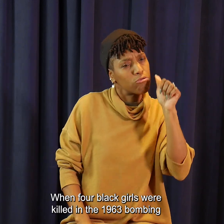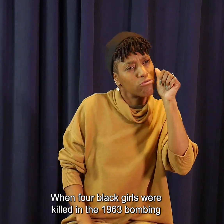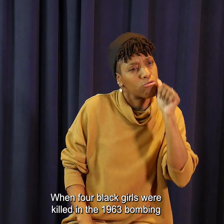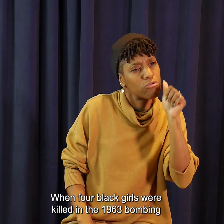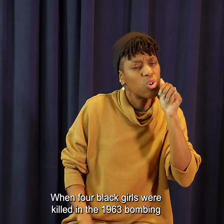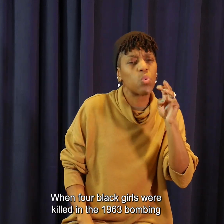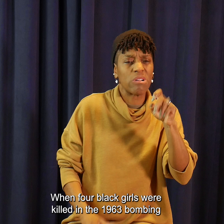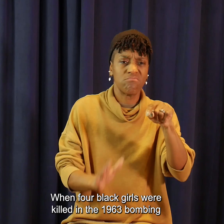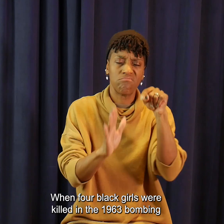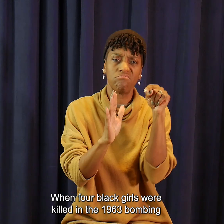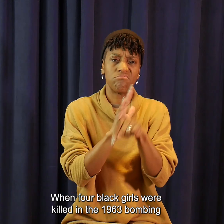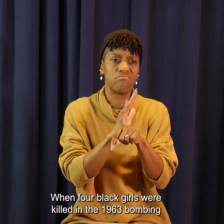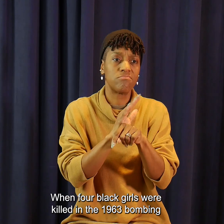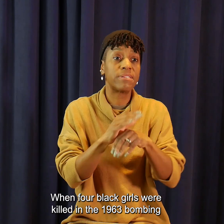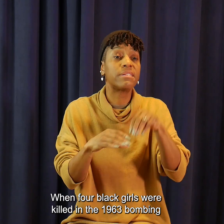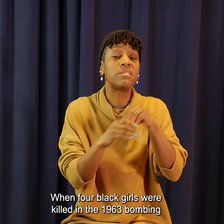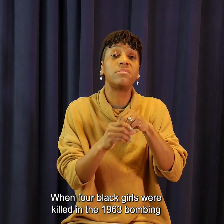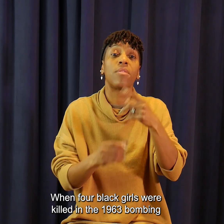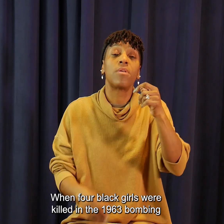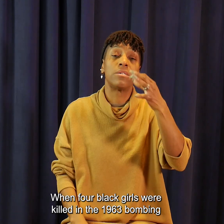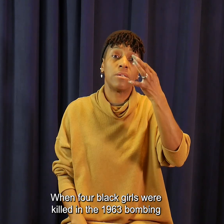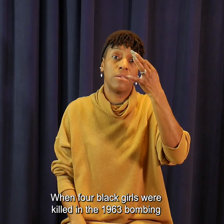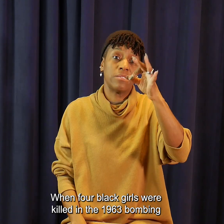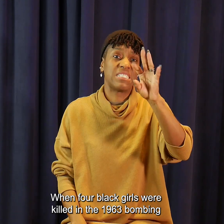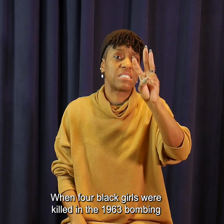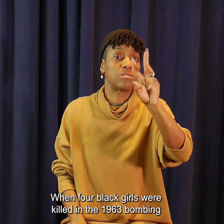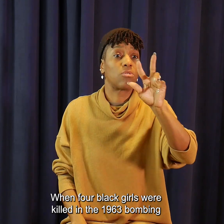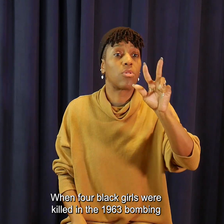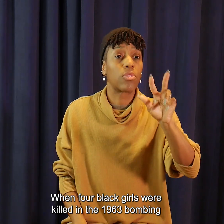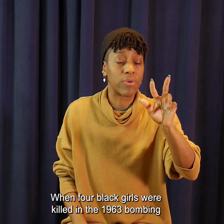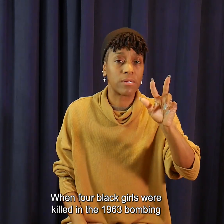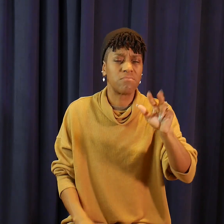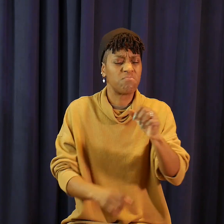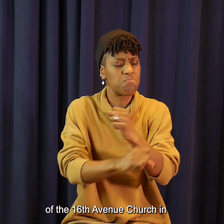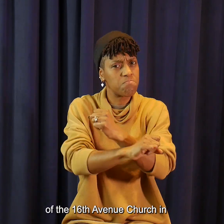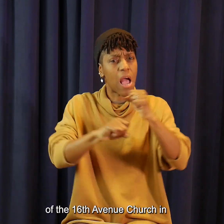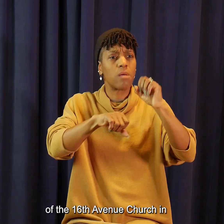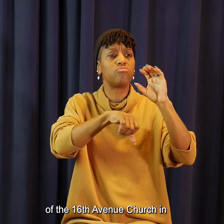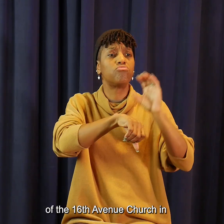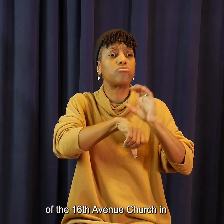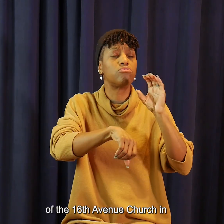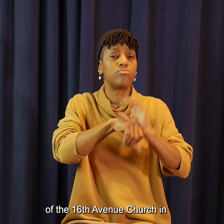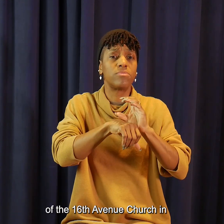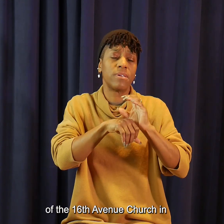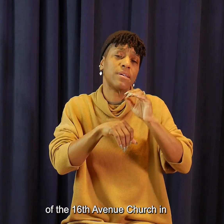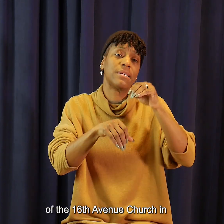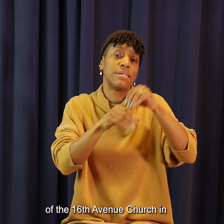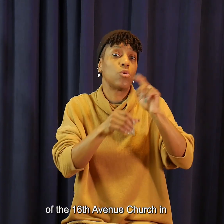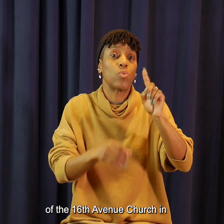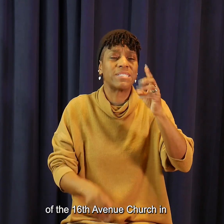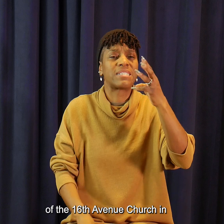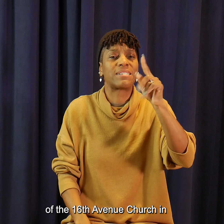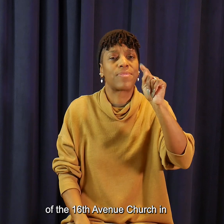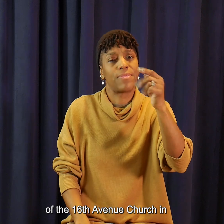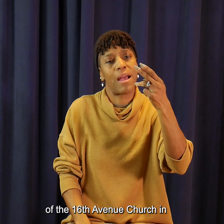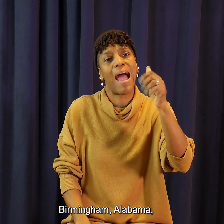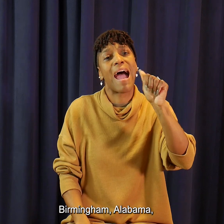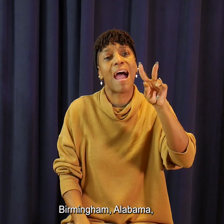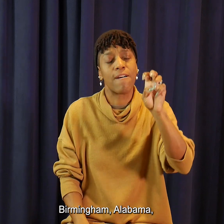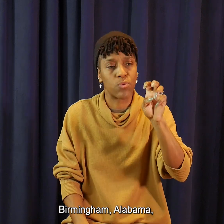girls were killed in the 1963 bombing of the 16th Avenue Church in Birmingham,